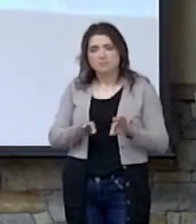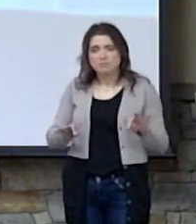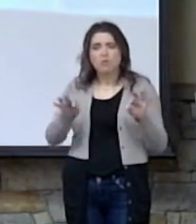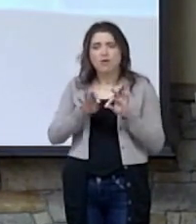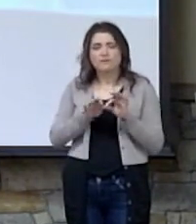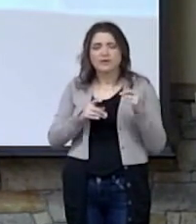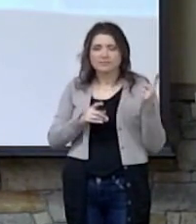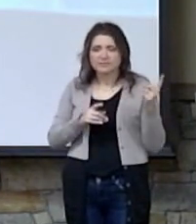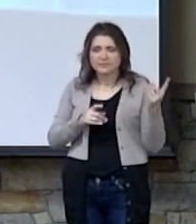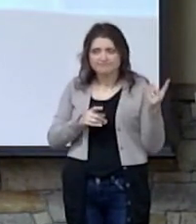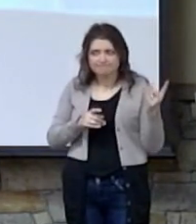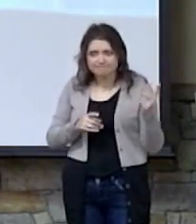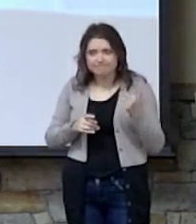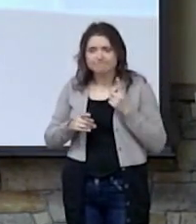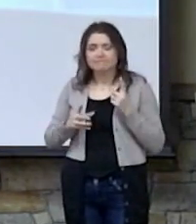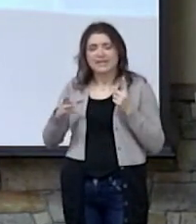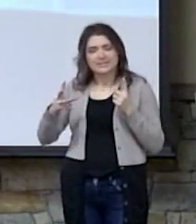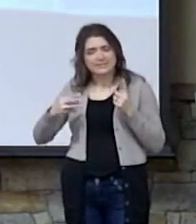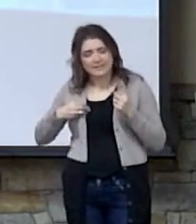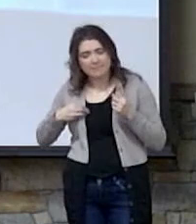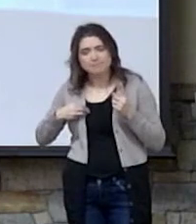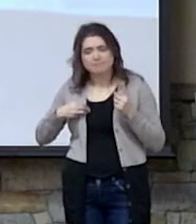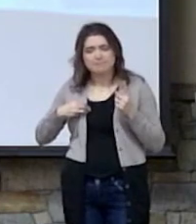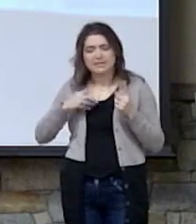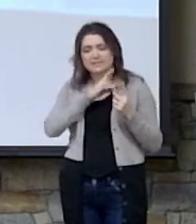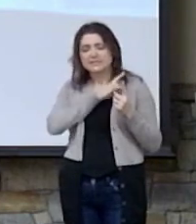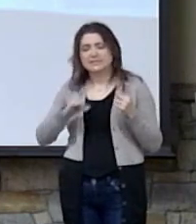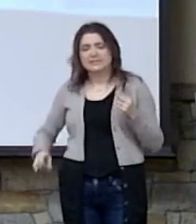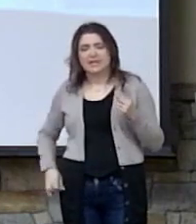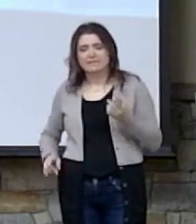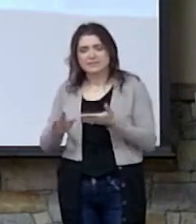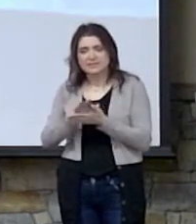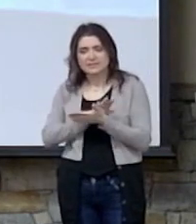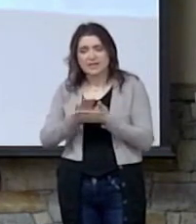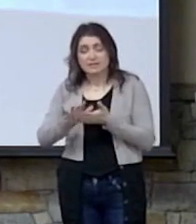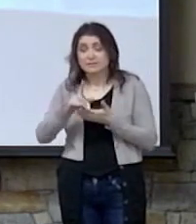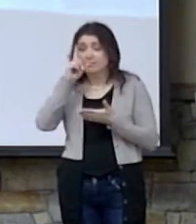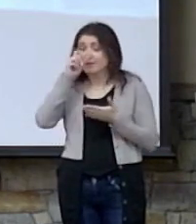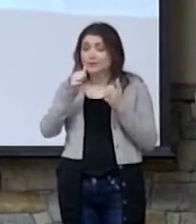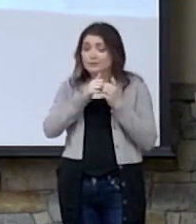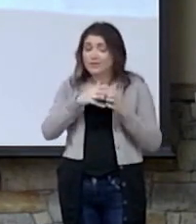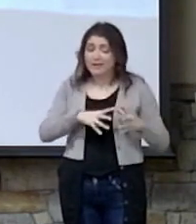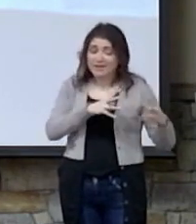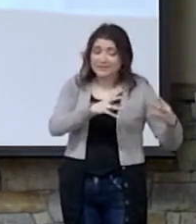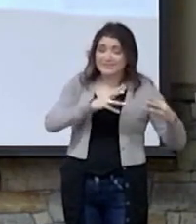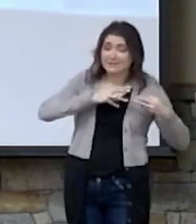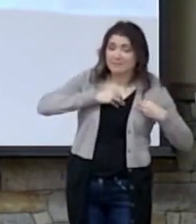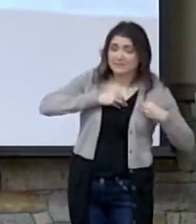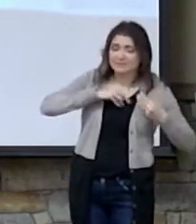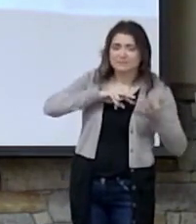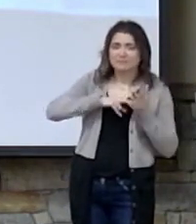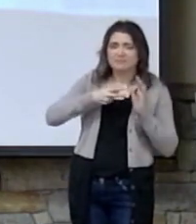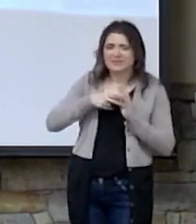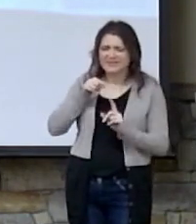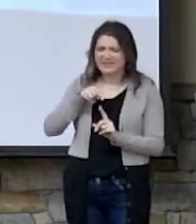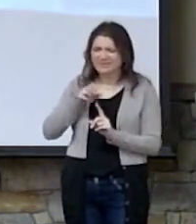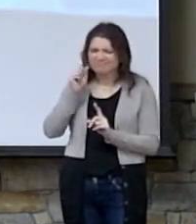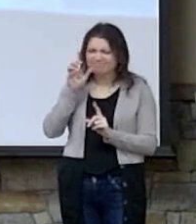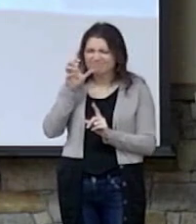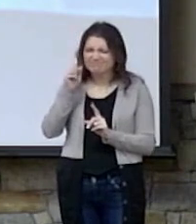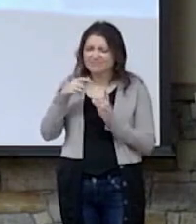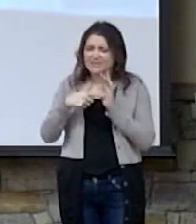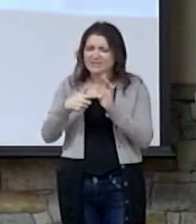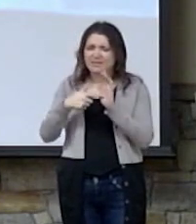him to accept this offer of kindness because without it, we wouldn't have this incredible example of